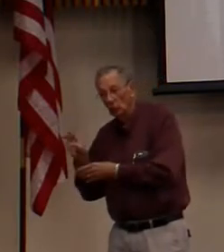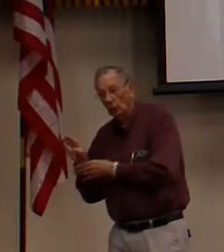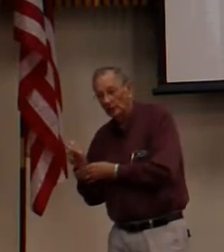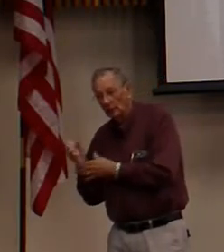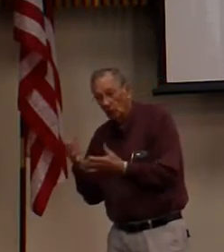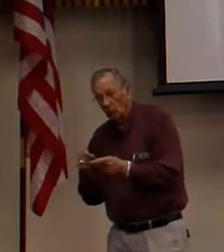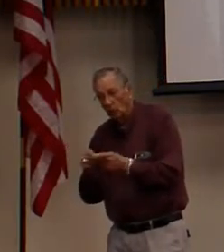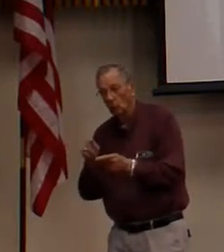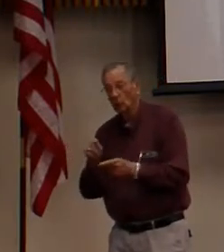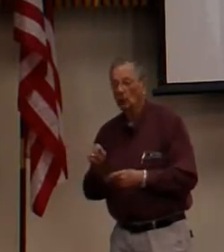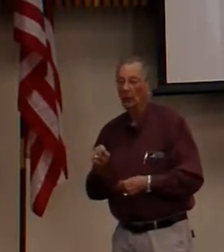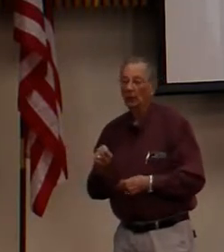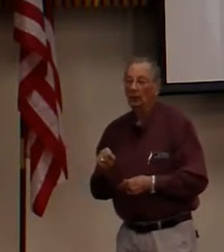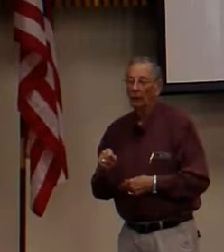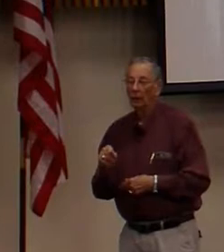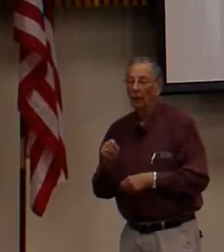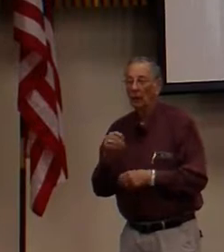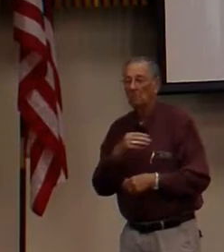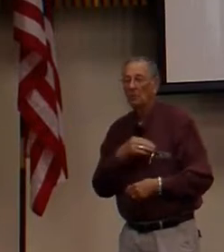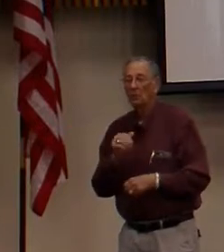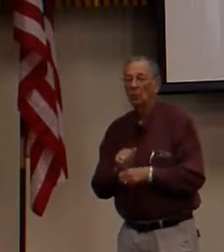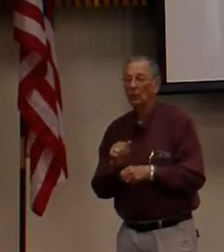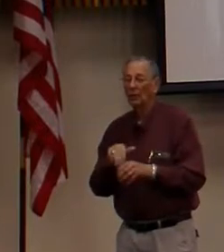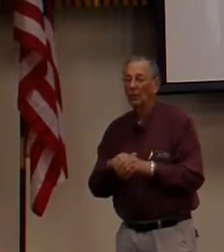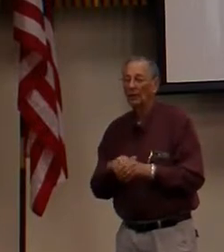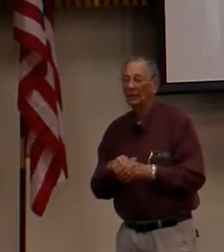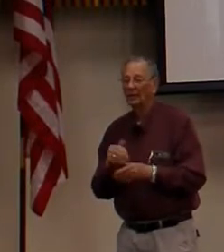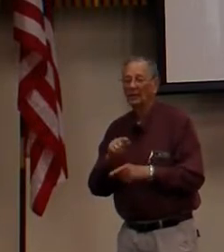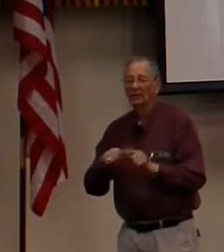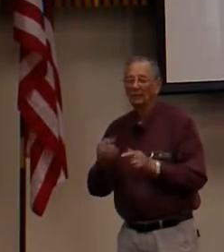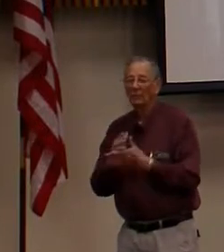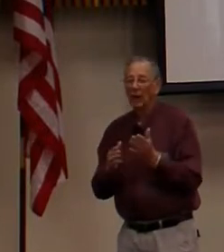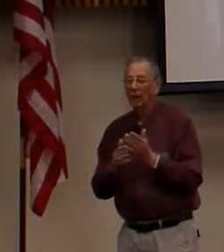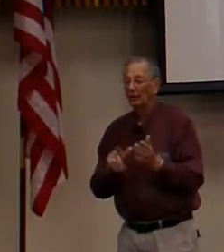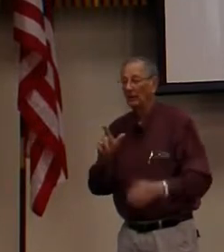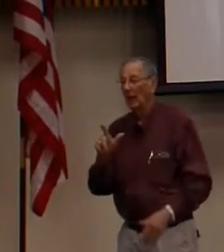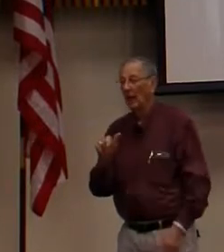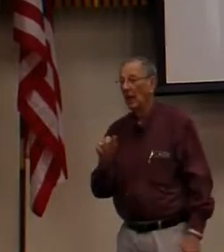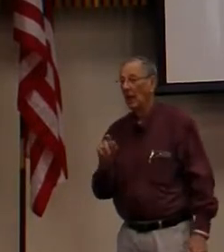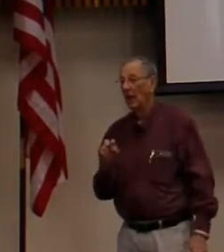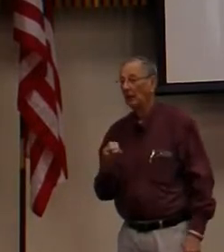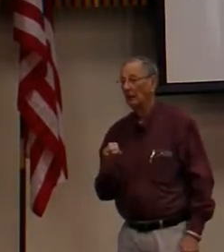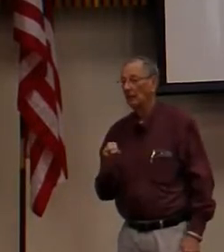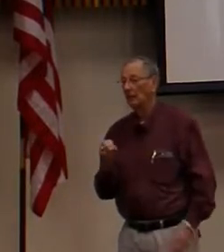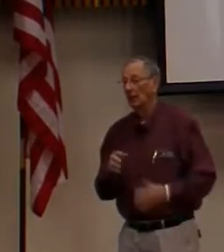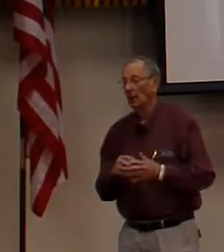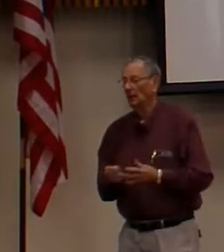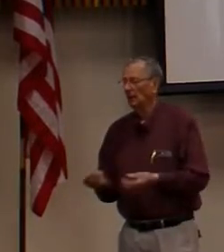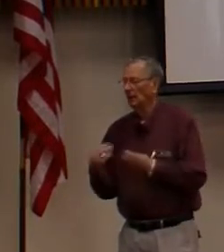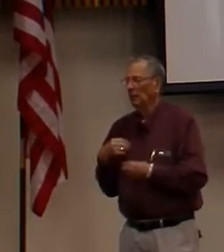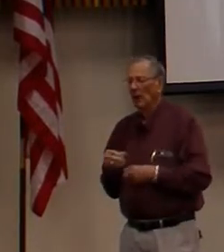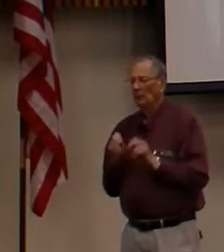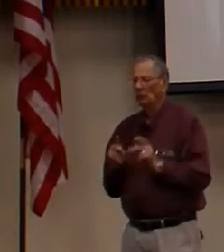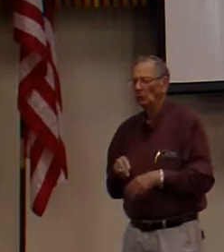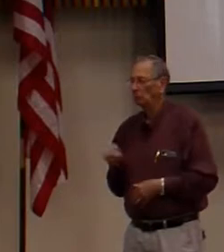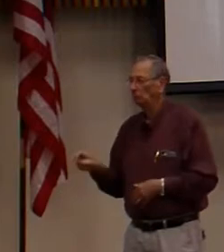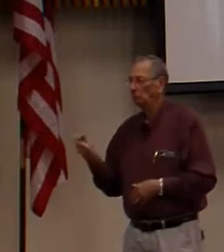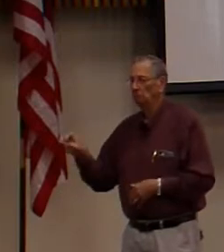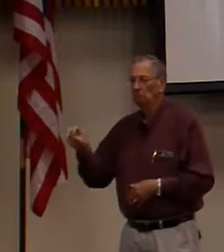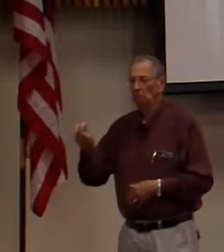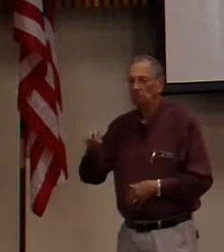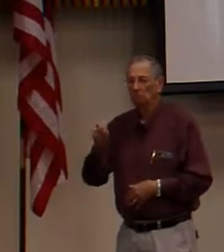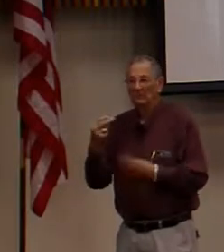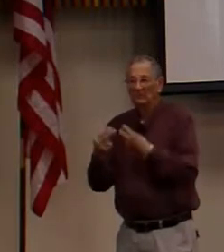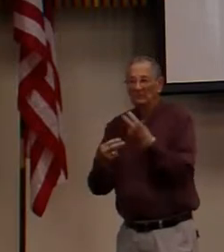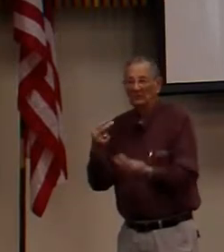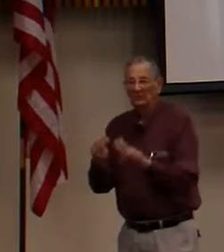are supporting the schools in different parts of Latin America. That has given me the opportunity to visit several countries in